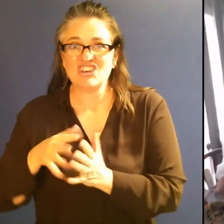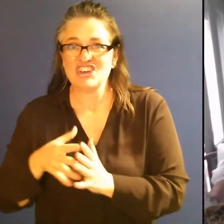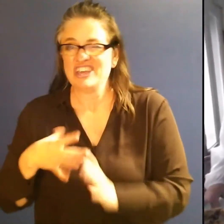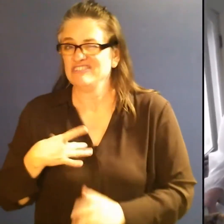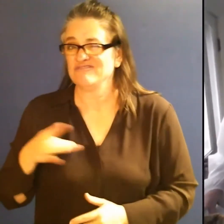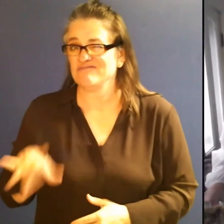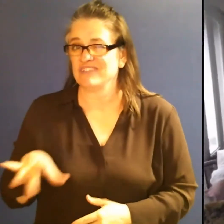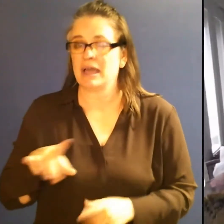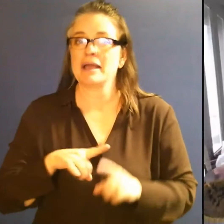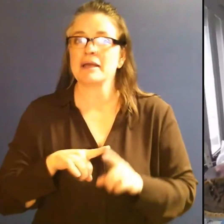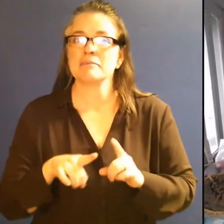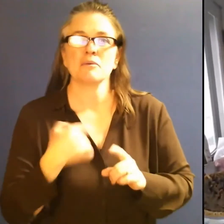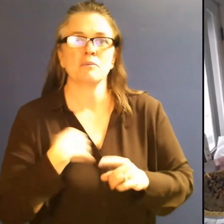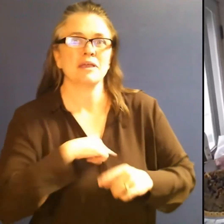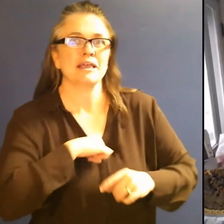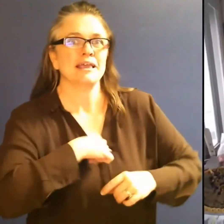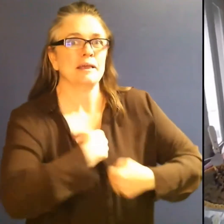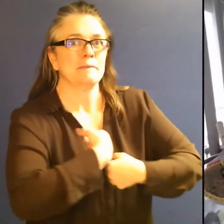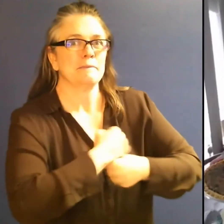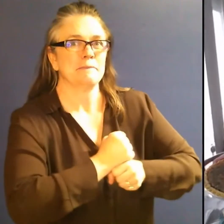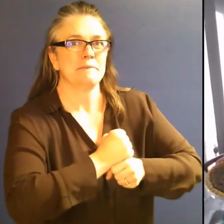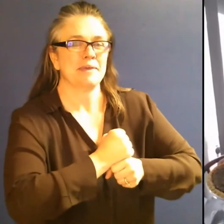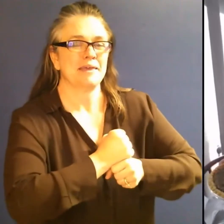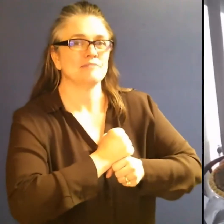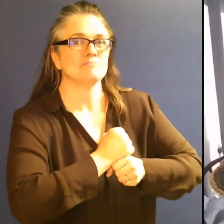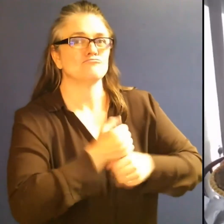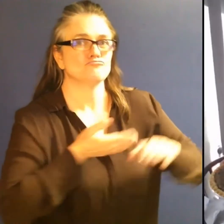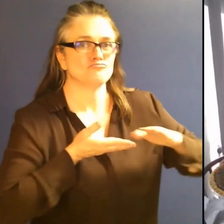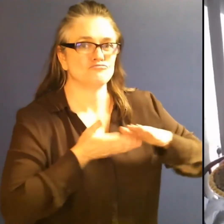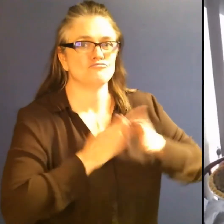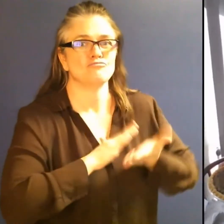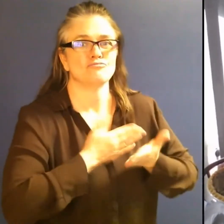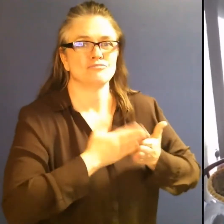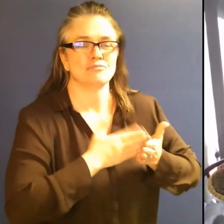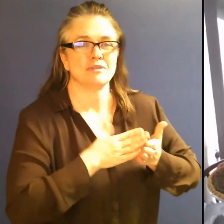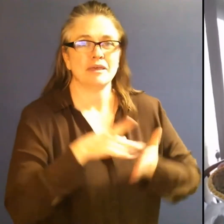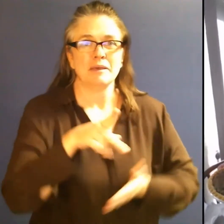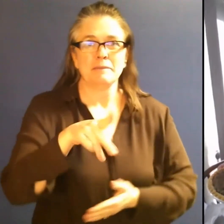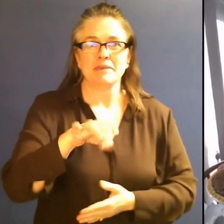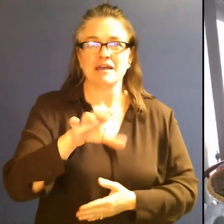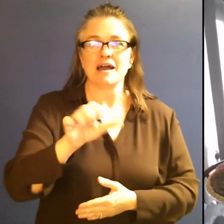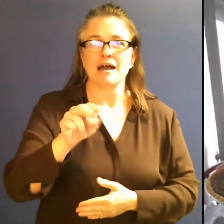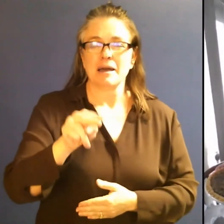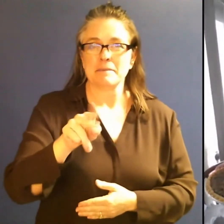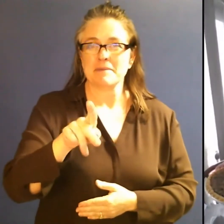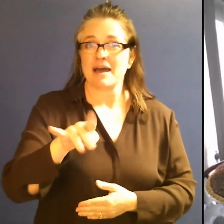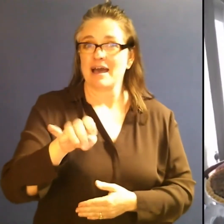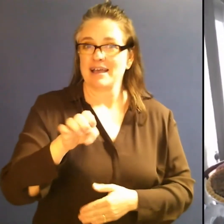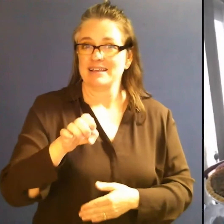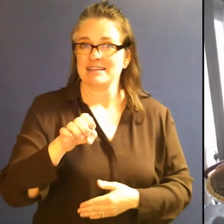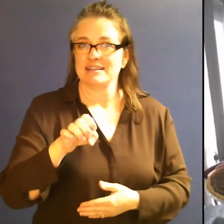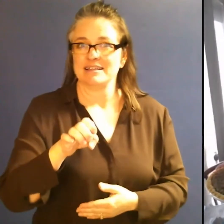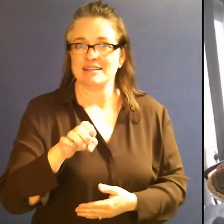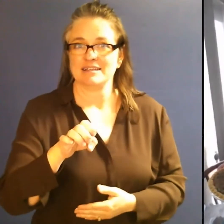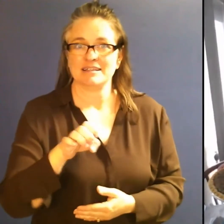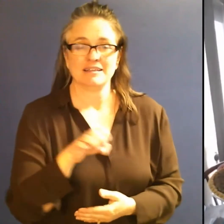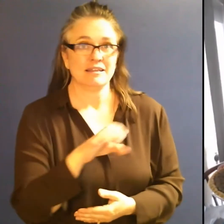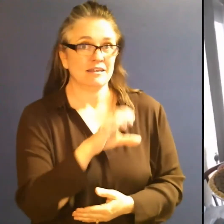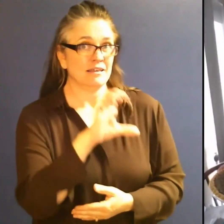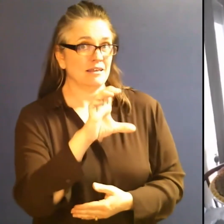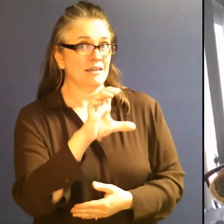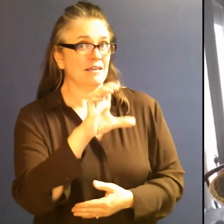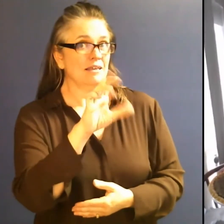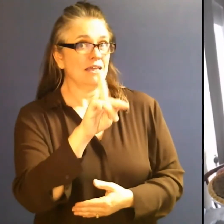an old-fashioned Southern style pecan pie, but instead of using carob syrup, we